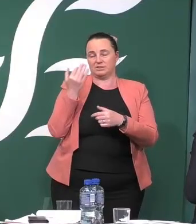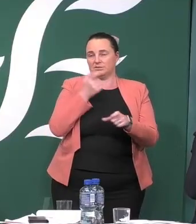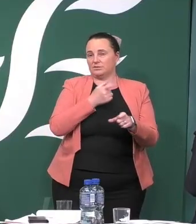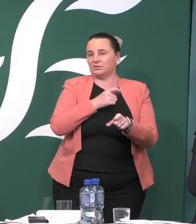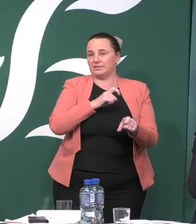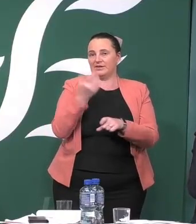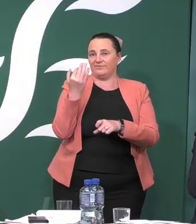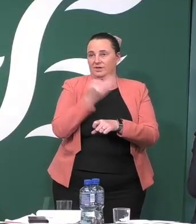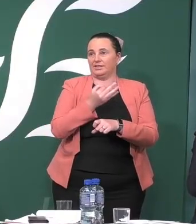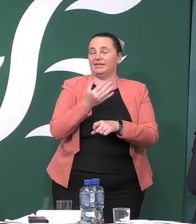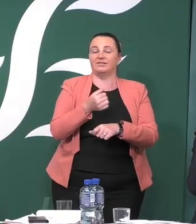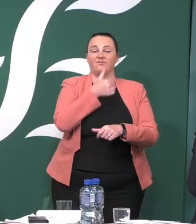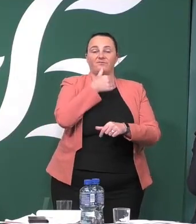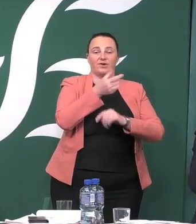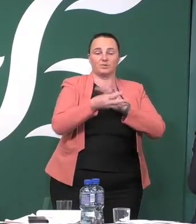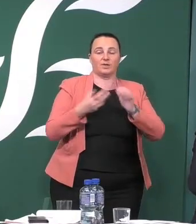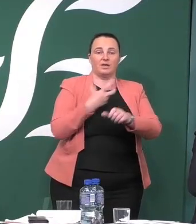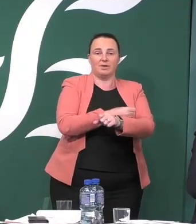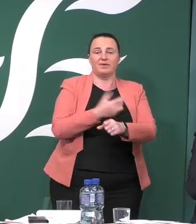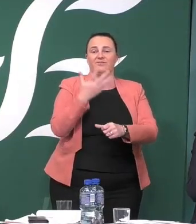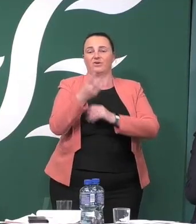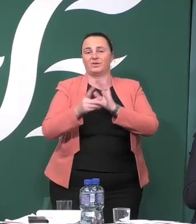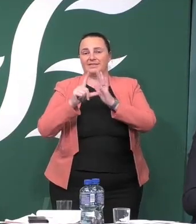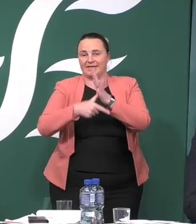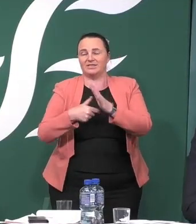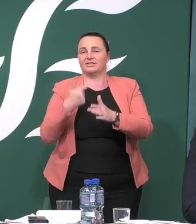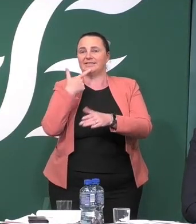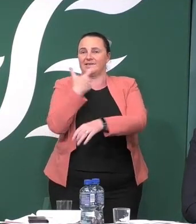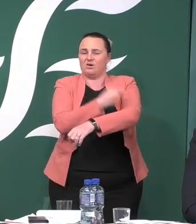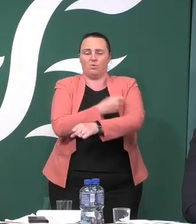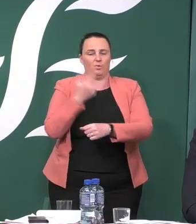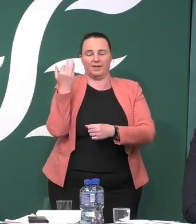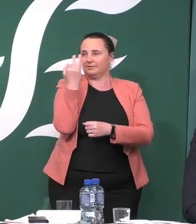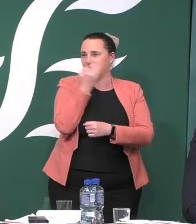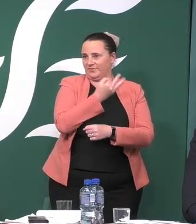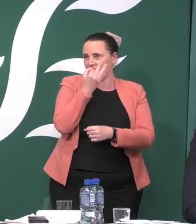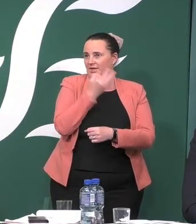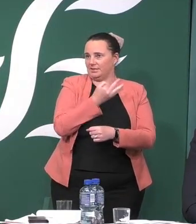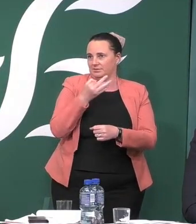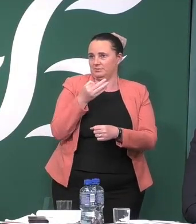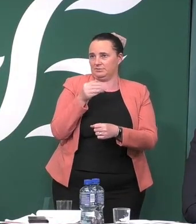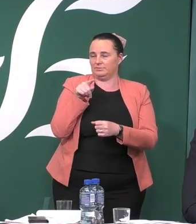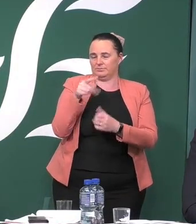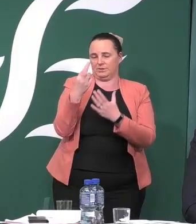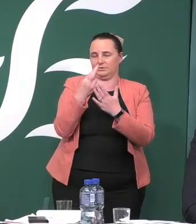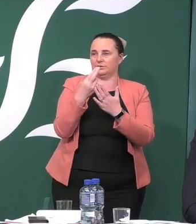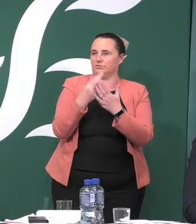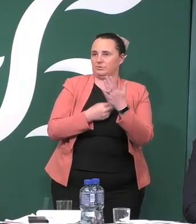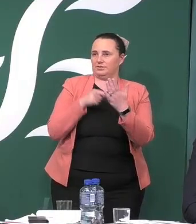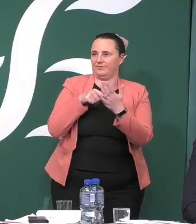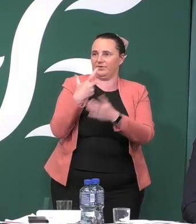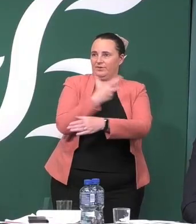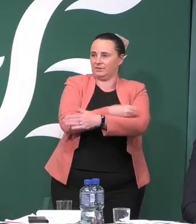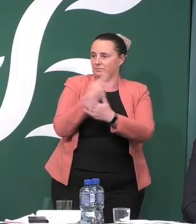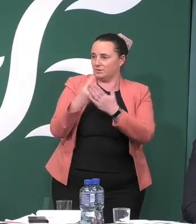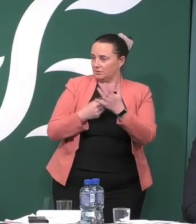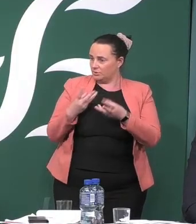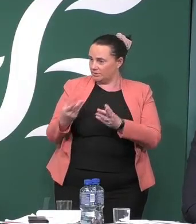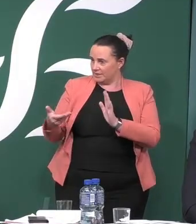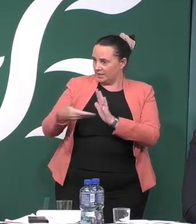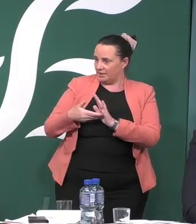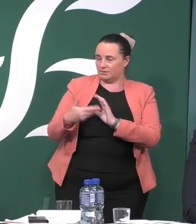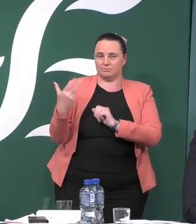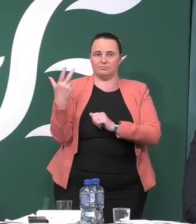were over the 4 weeks getting the dose after 5 weeks or so on. That isn't an issue in relation to the efficacy of the vaccine at that point either. I don't know, Colin, if you want to add anything